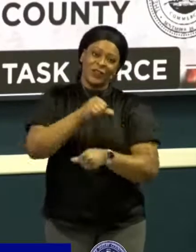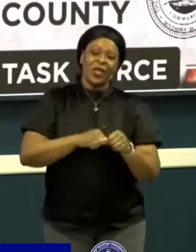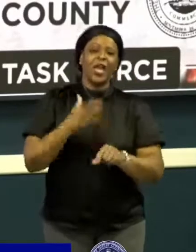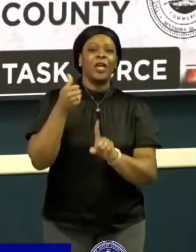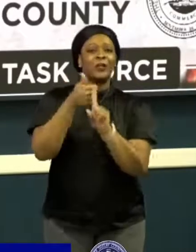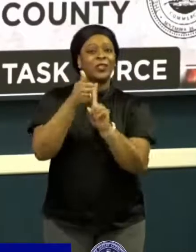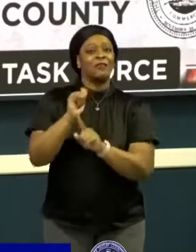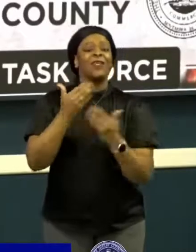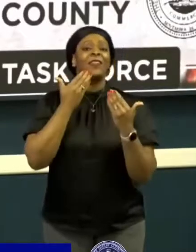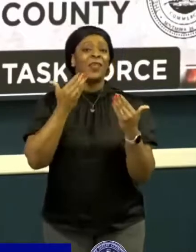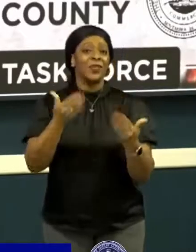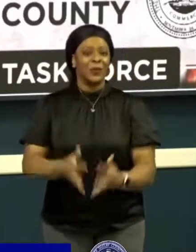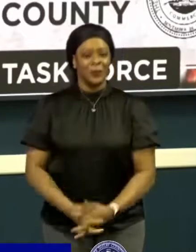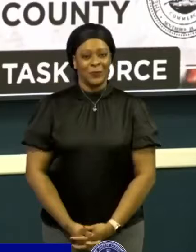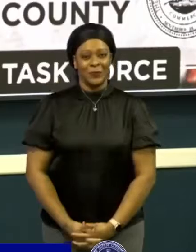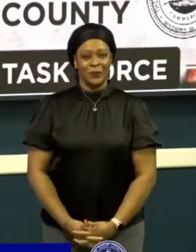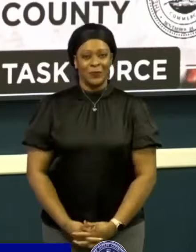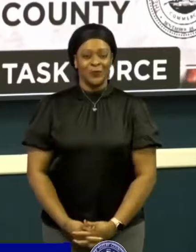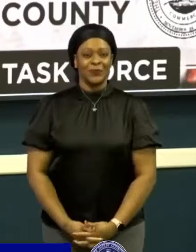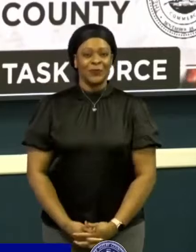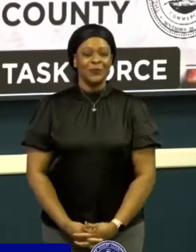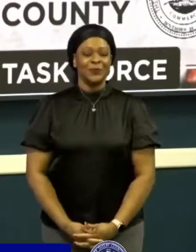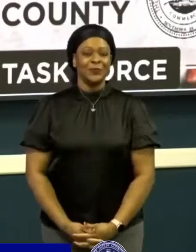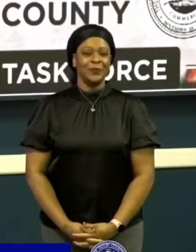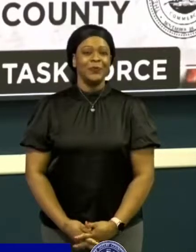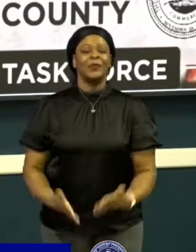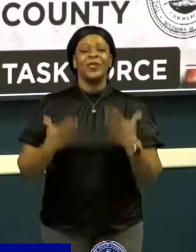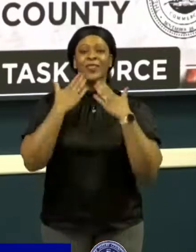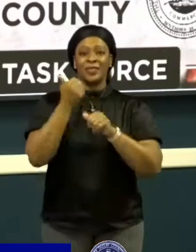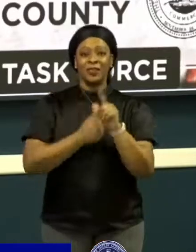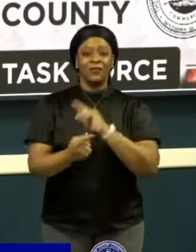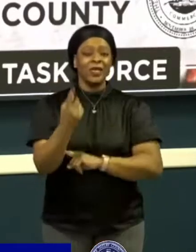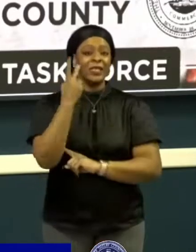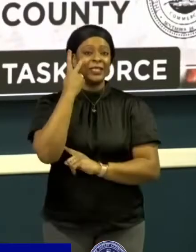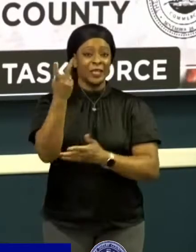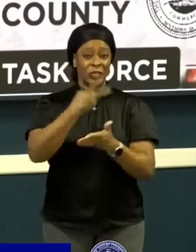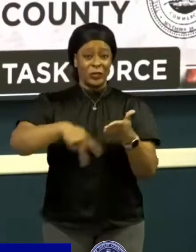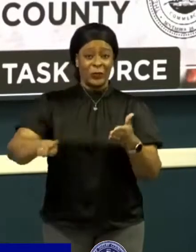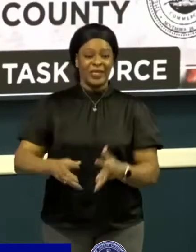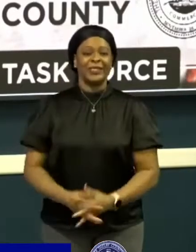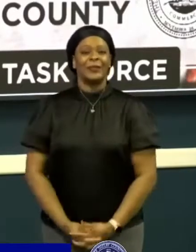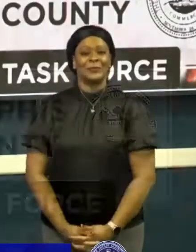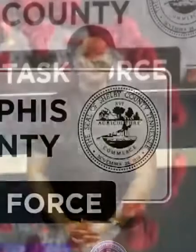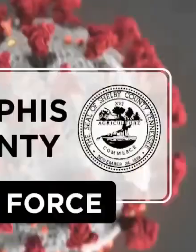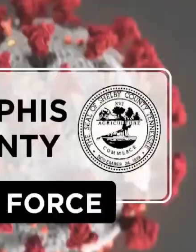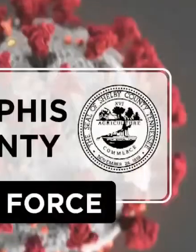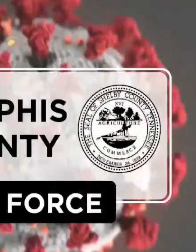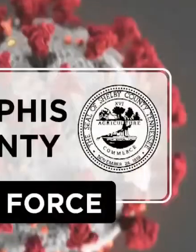yourself. Thank you. Thanks, everybody. We'll see you in 2 weeks.